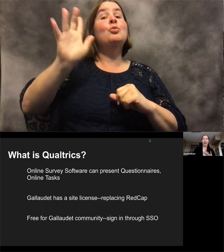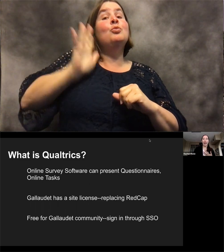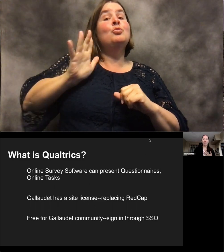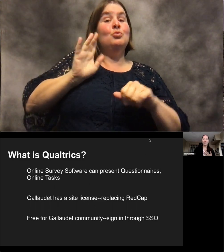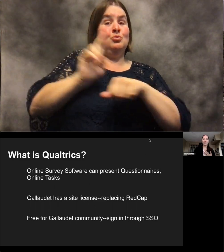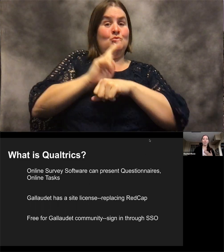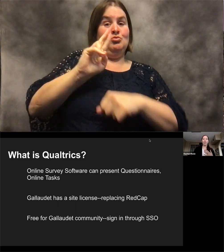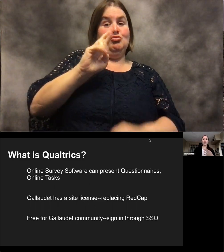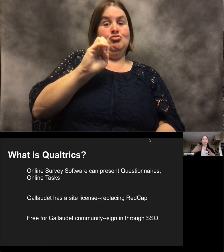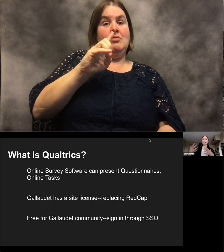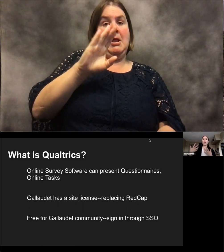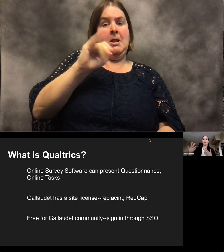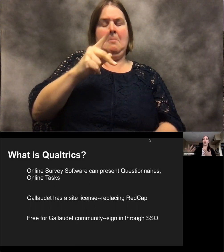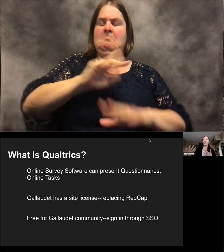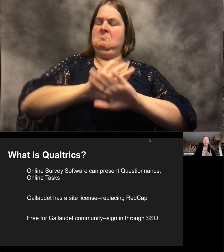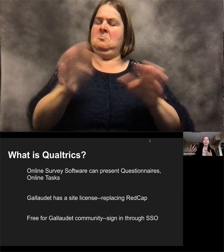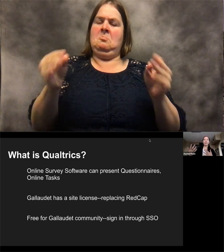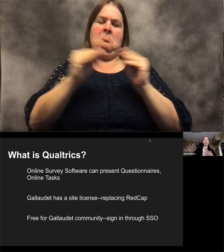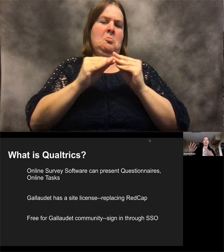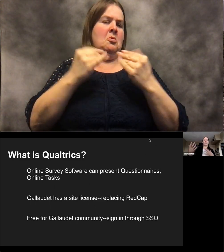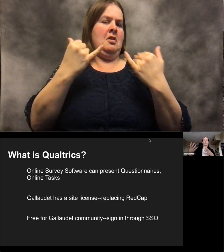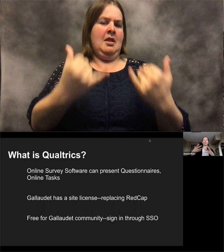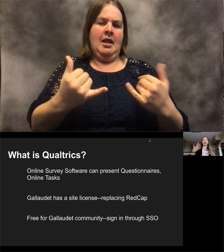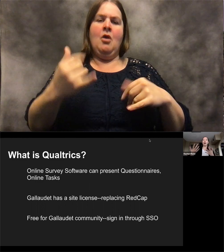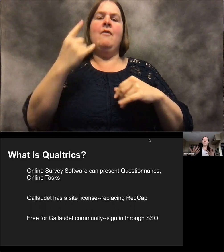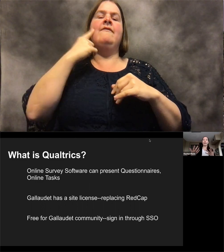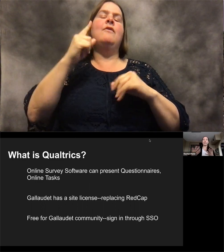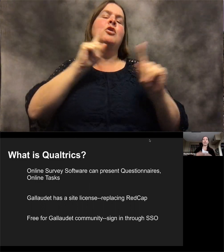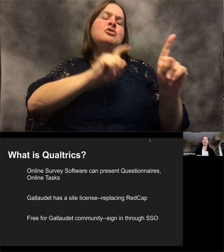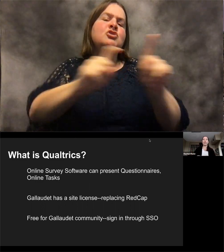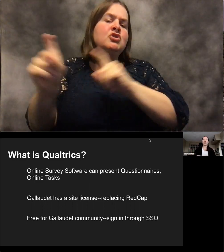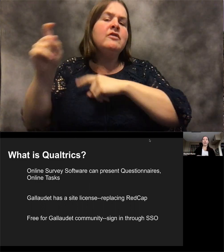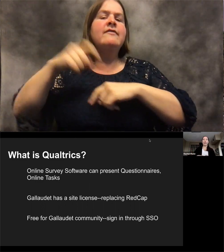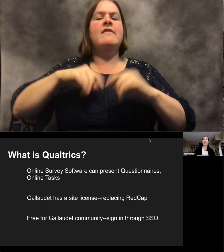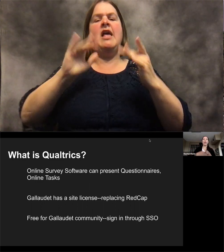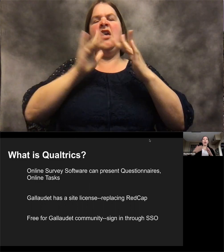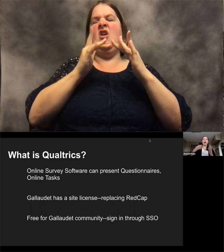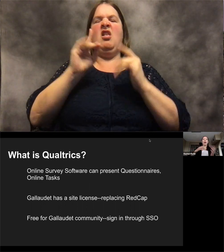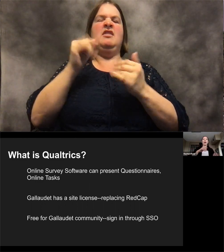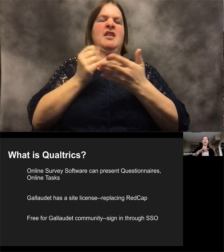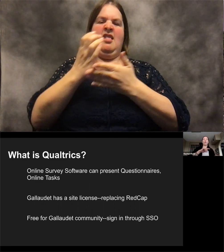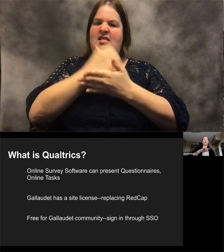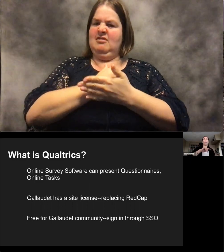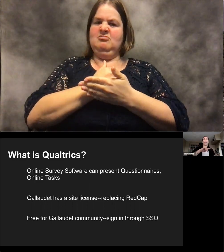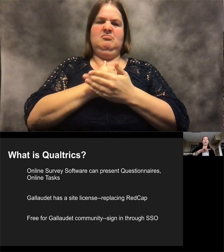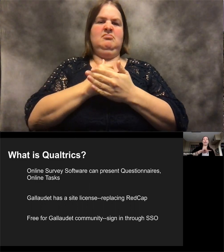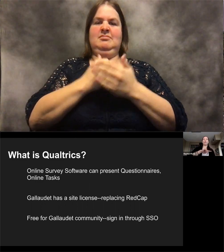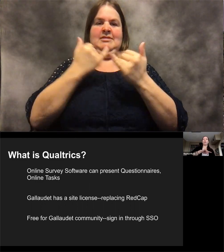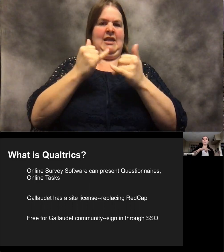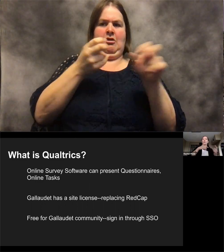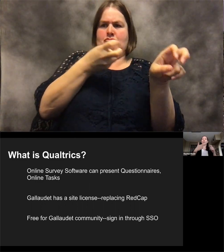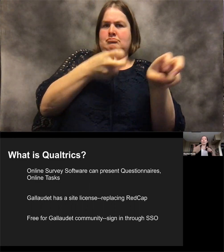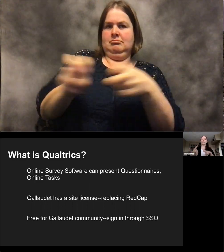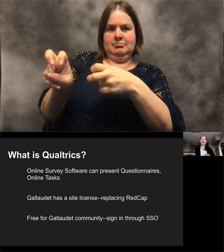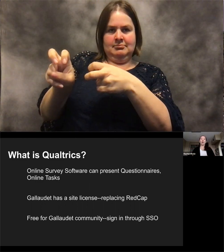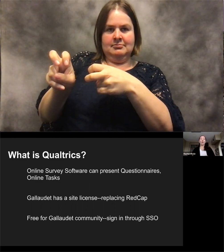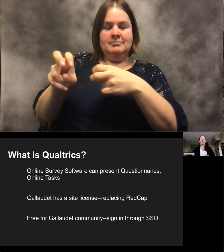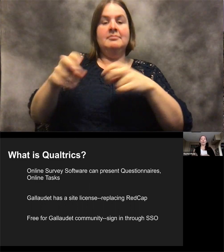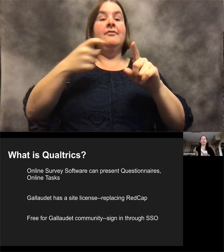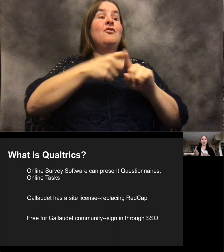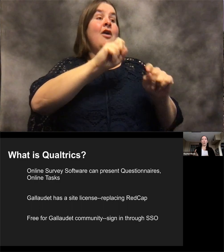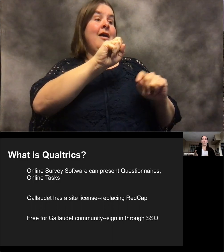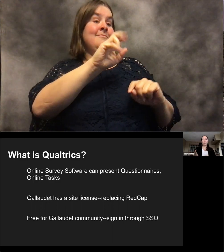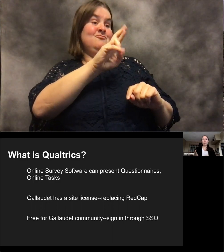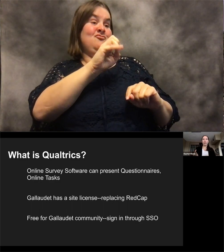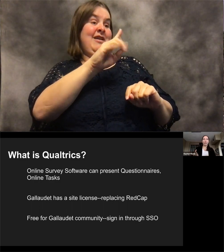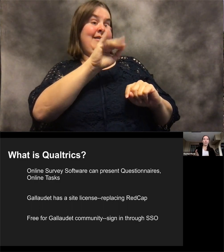using REDCap for this kind of survey administration or online data collection, Gallaudet is sort of transitioning